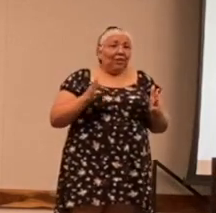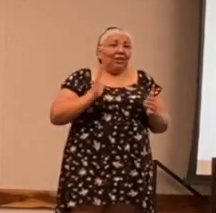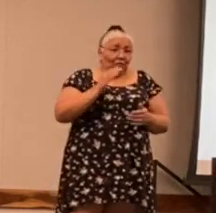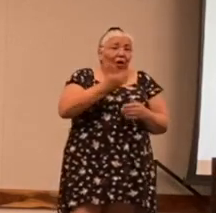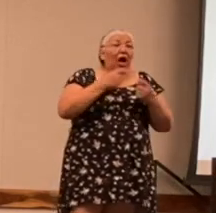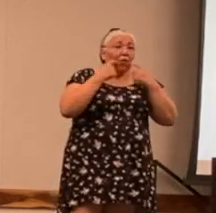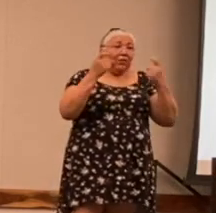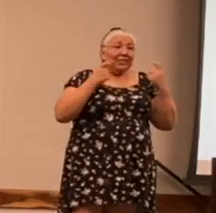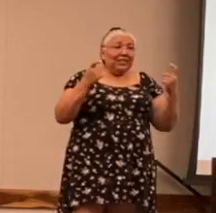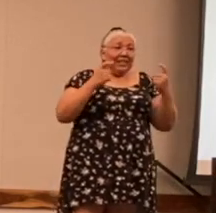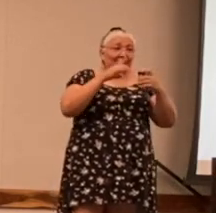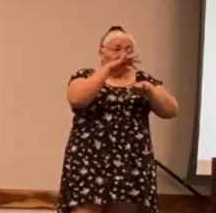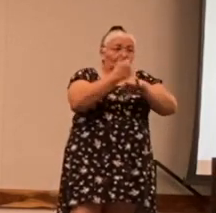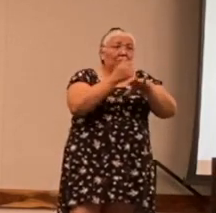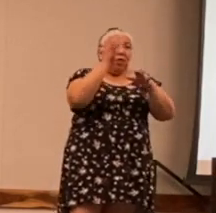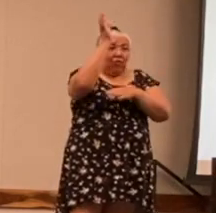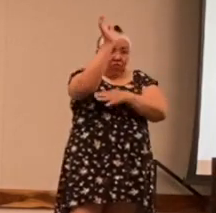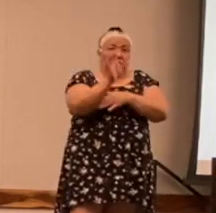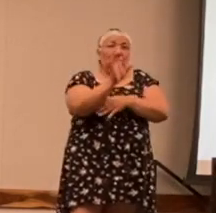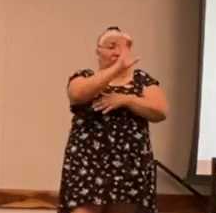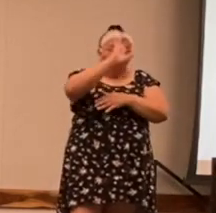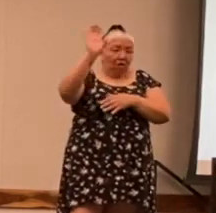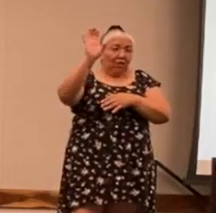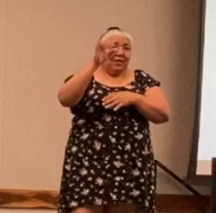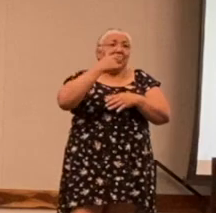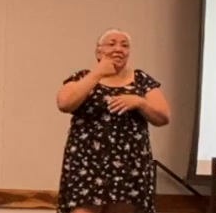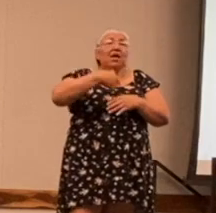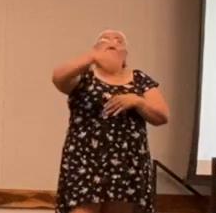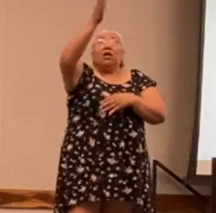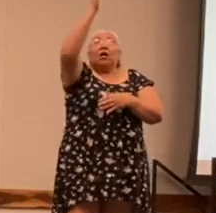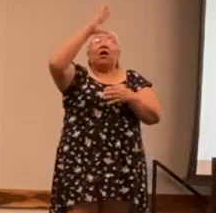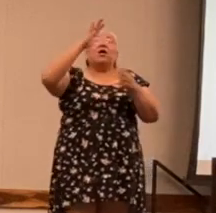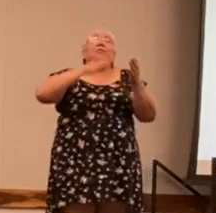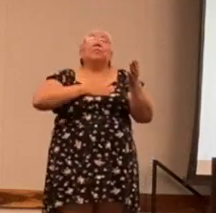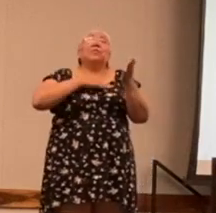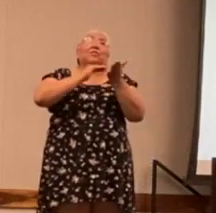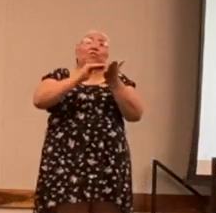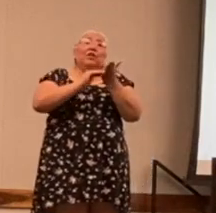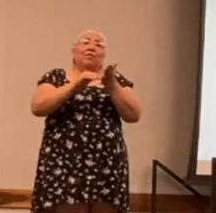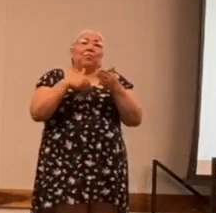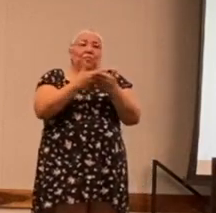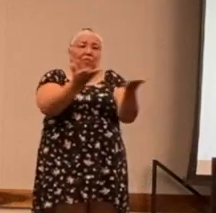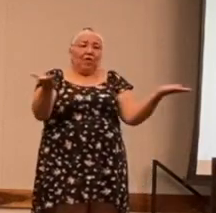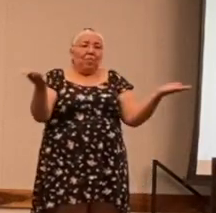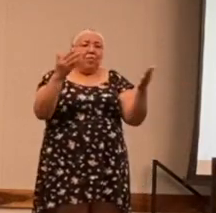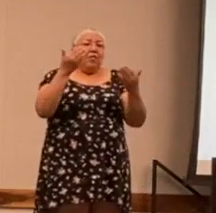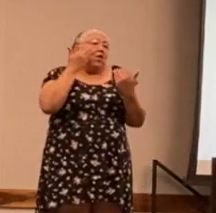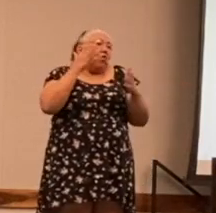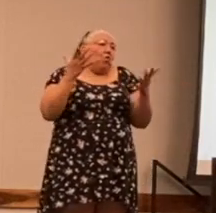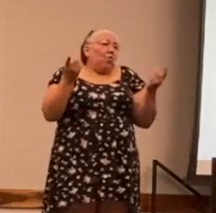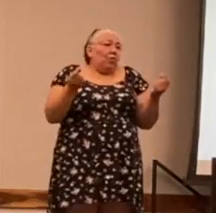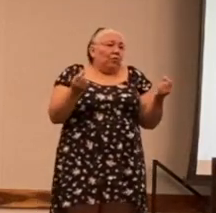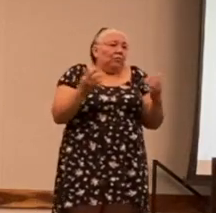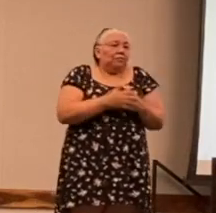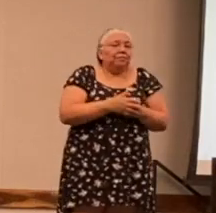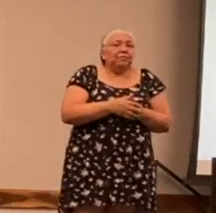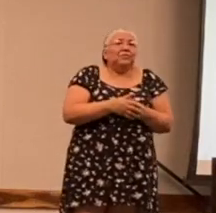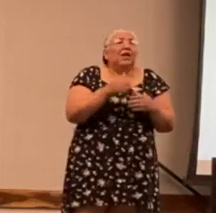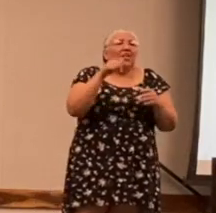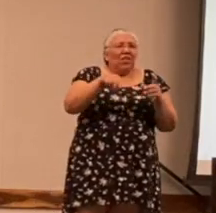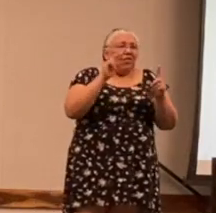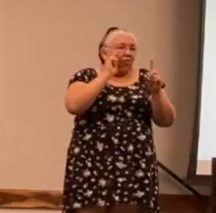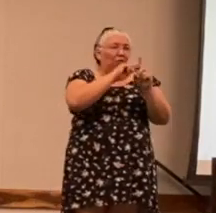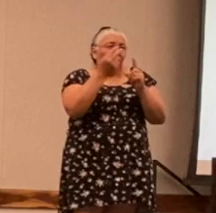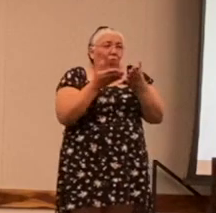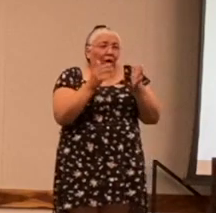our sin that put him on the cross. And he says, Father, forgive them, for they know not what they do. Shouldn't that change the way that we view